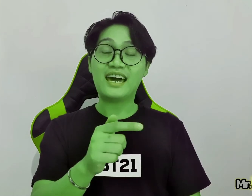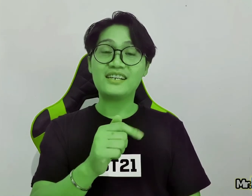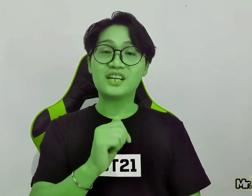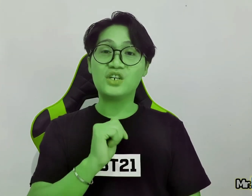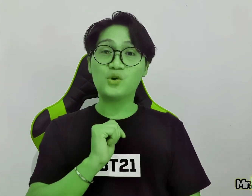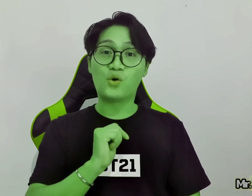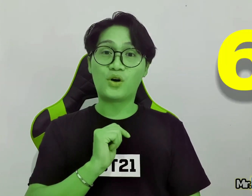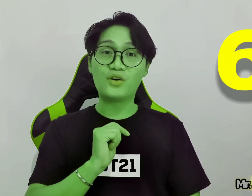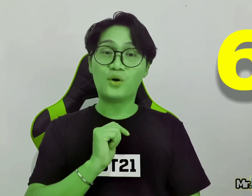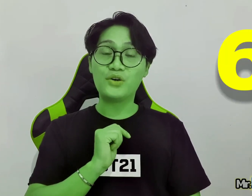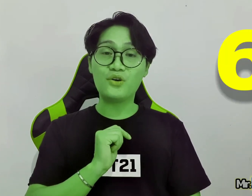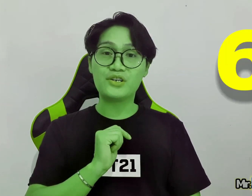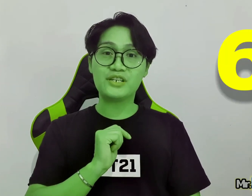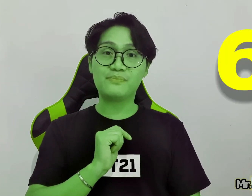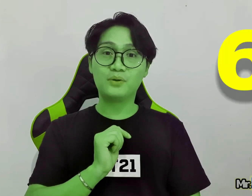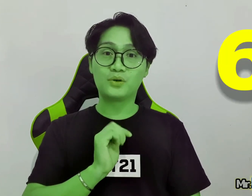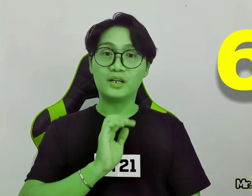Next, your or yours in plural.